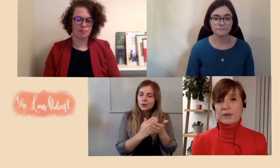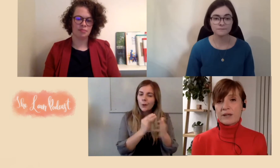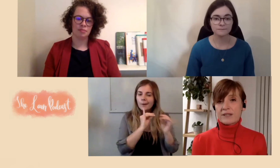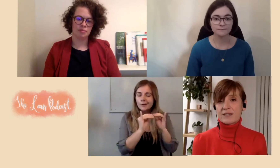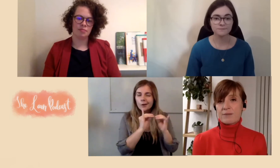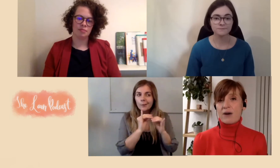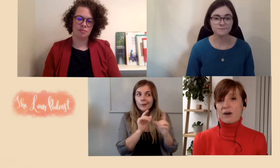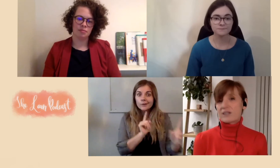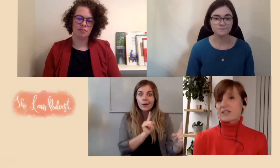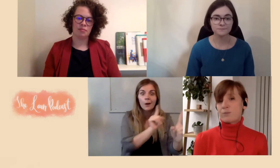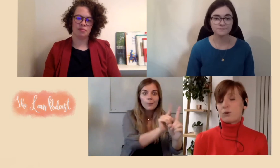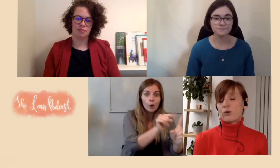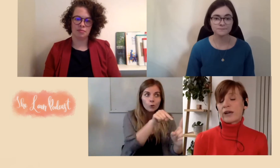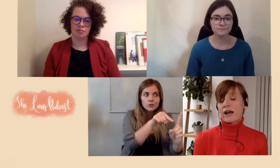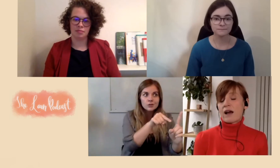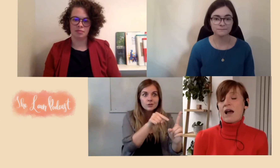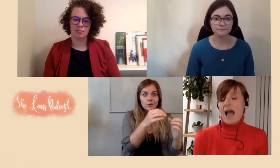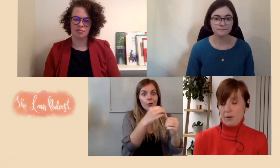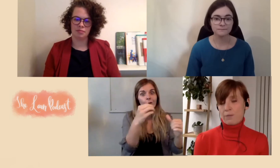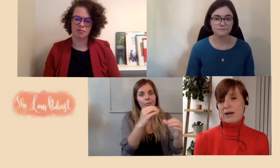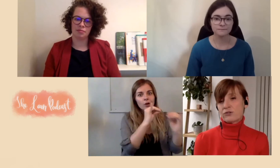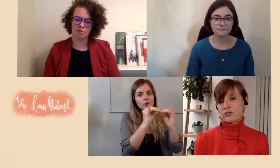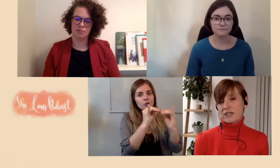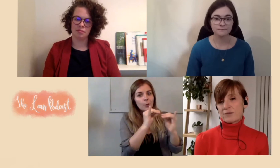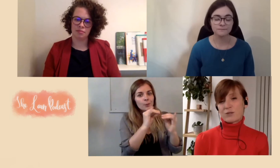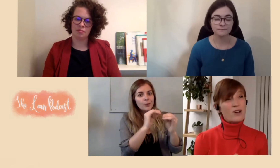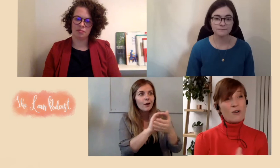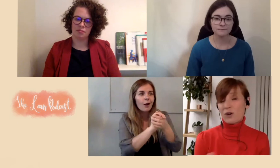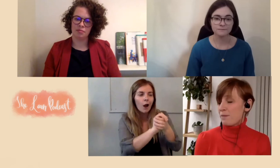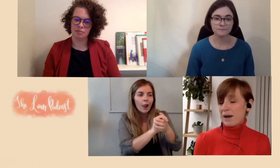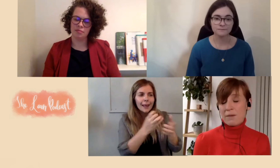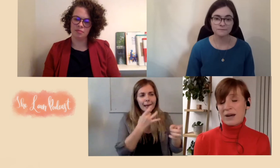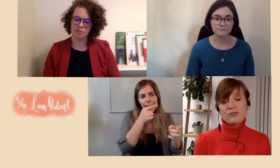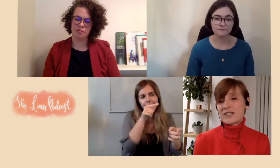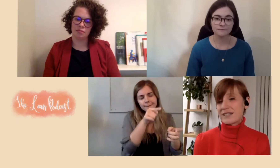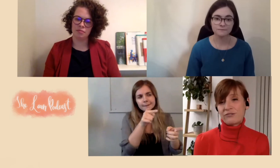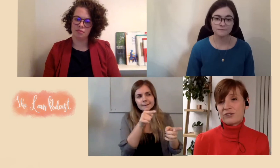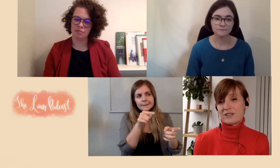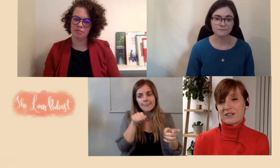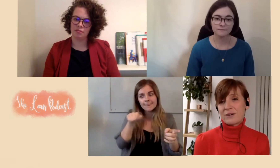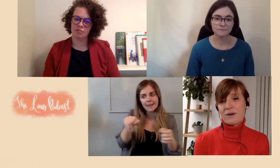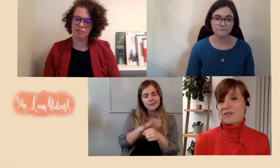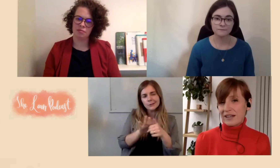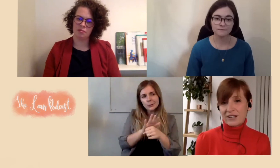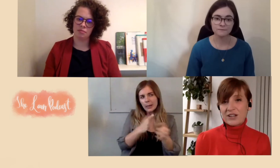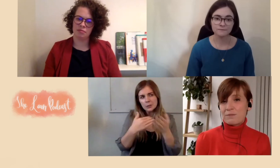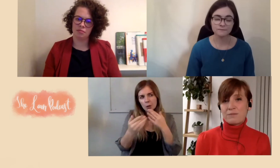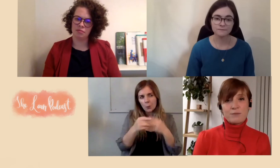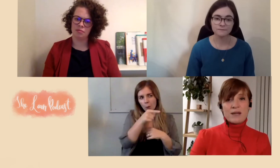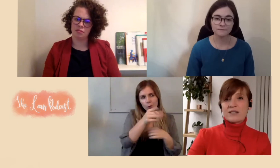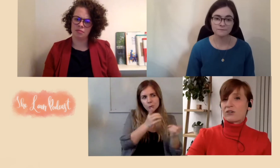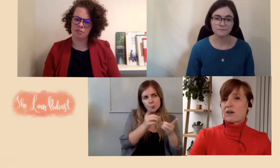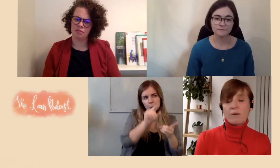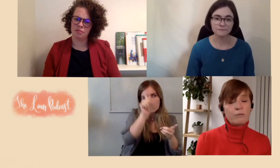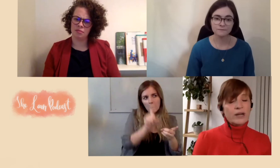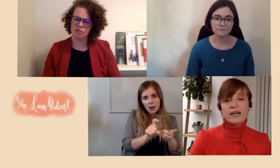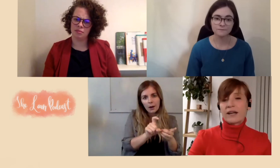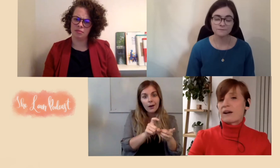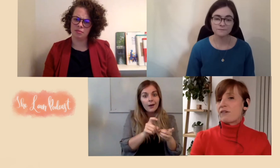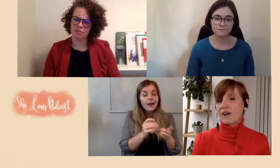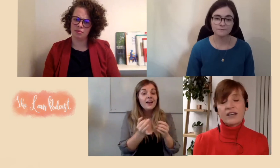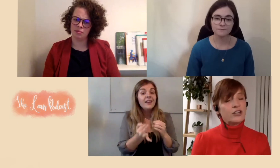a response back, which is the same as what they did, then it's like, great, that's it,